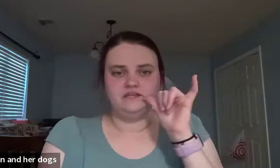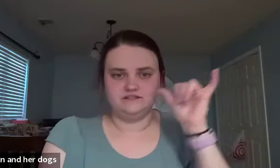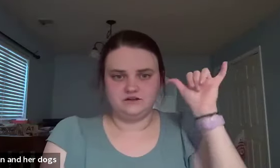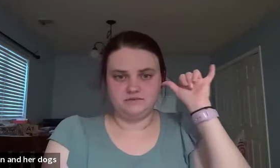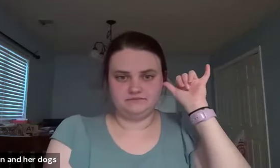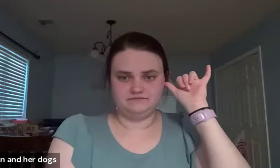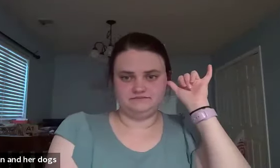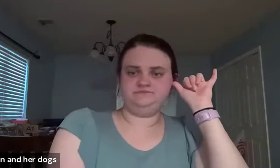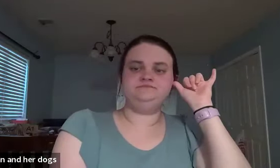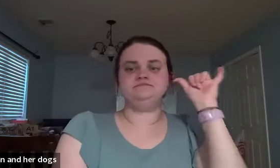Yesterday.